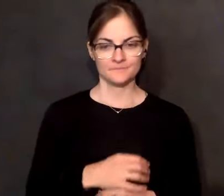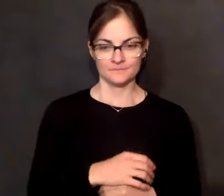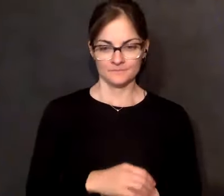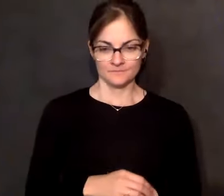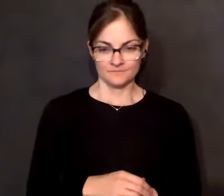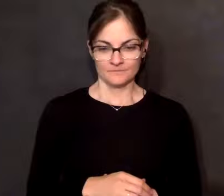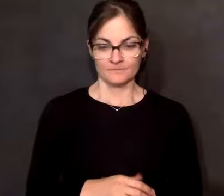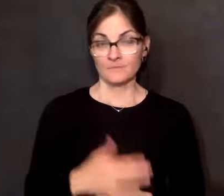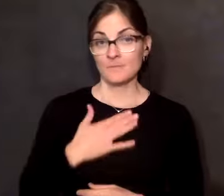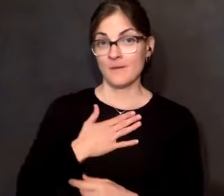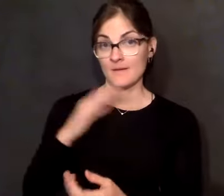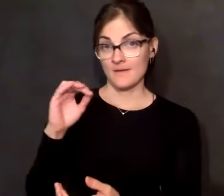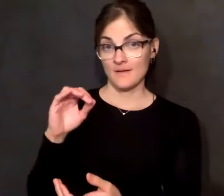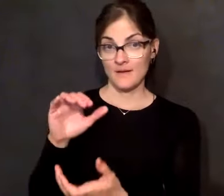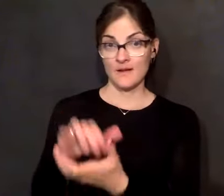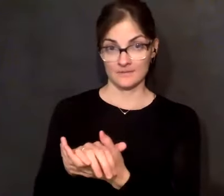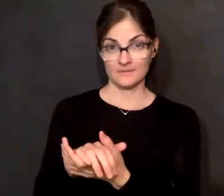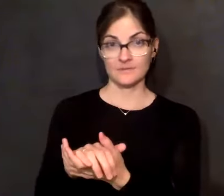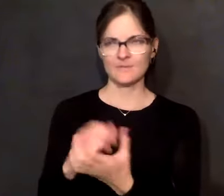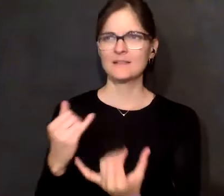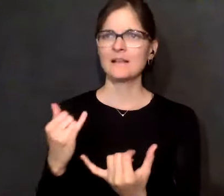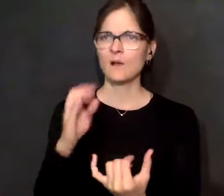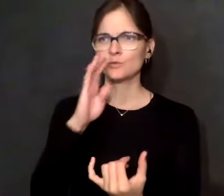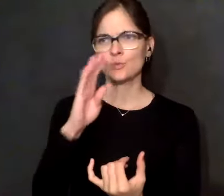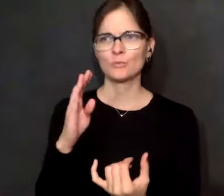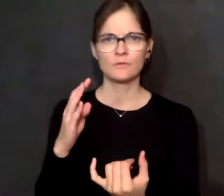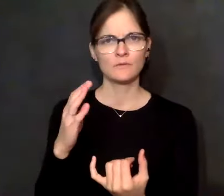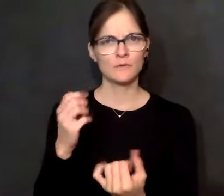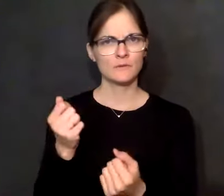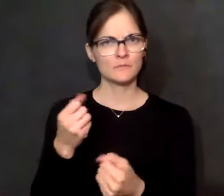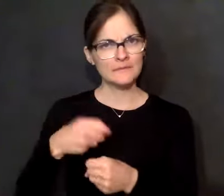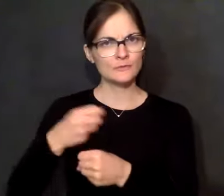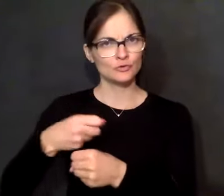And my husband, who has been sober for years,